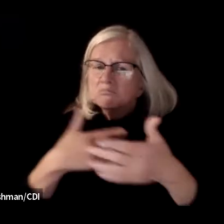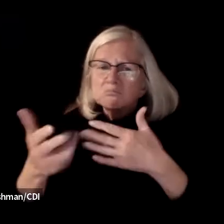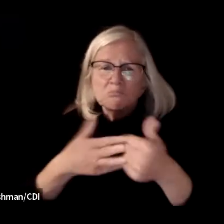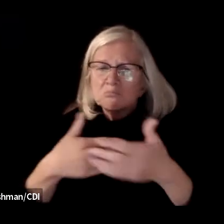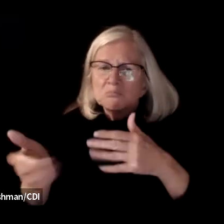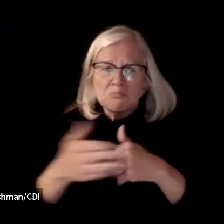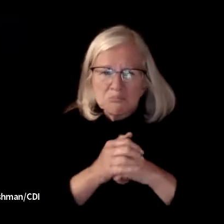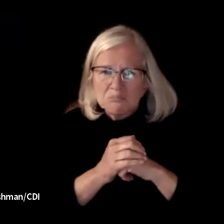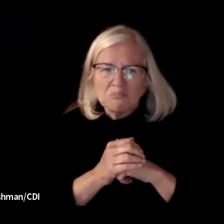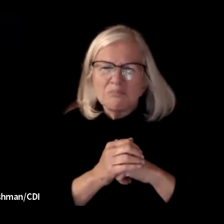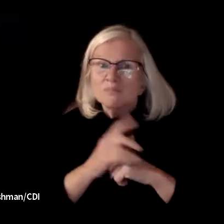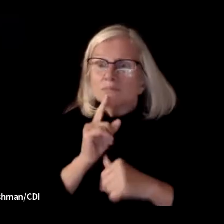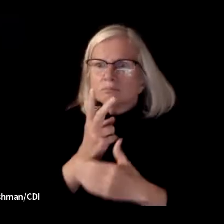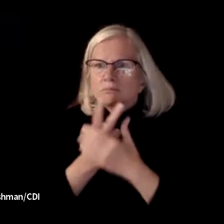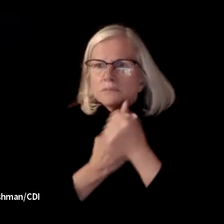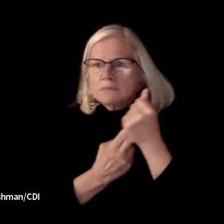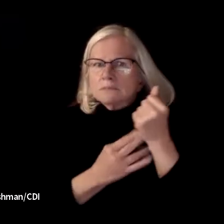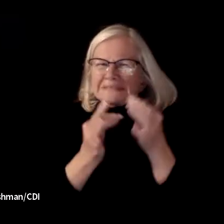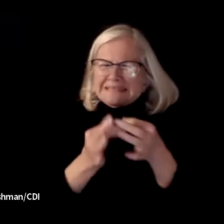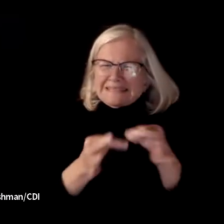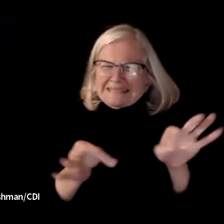Over.